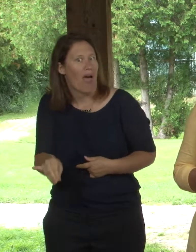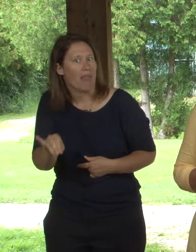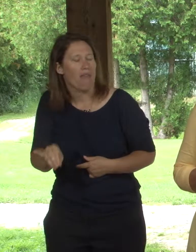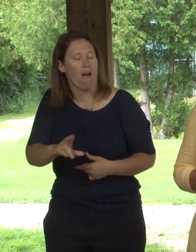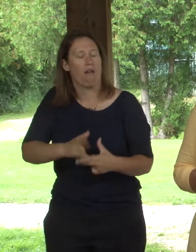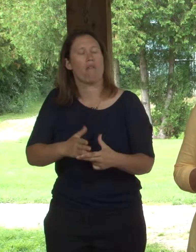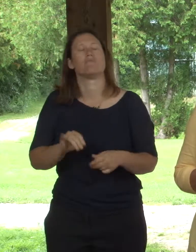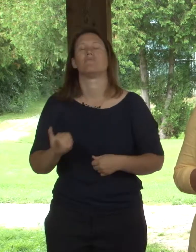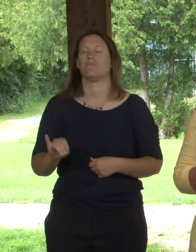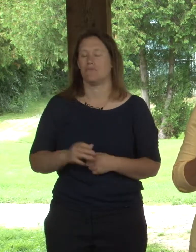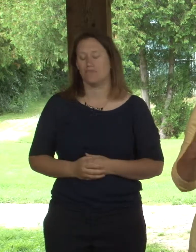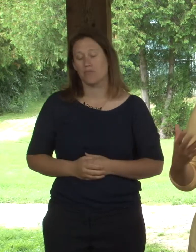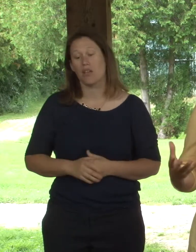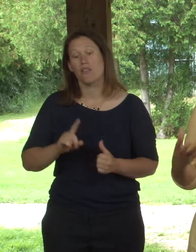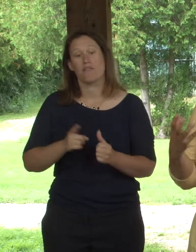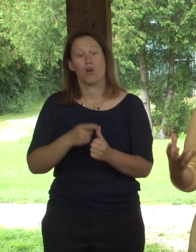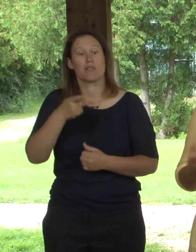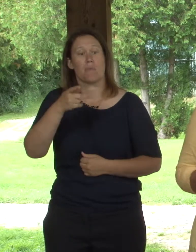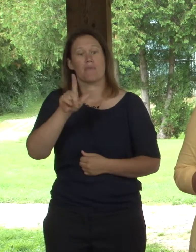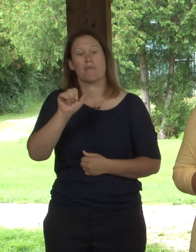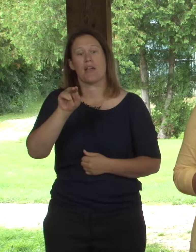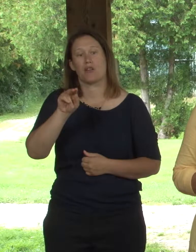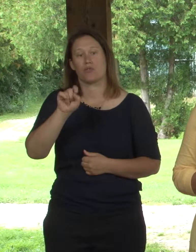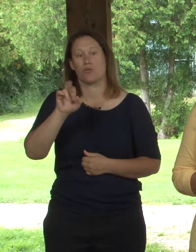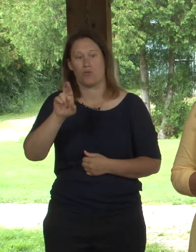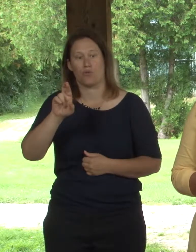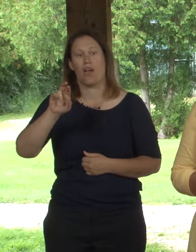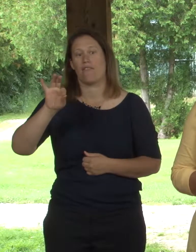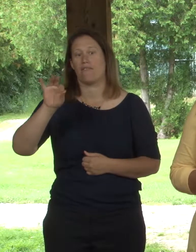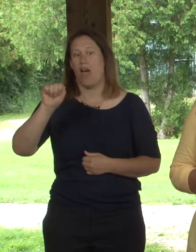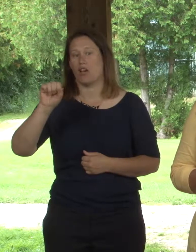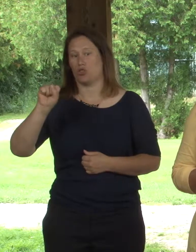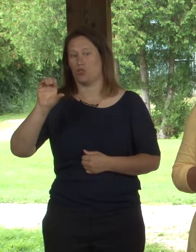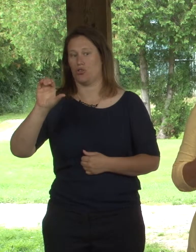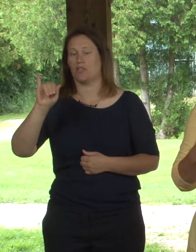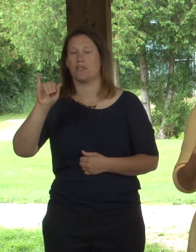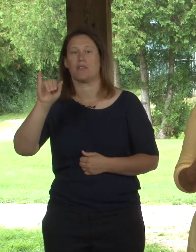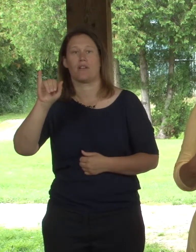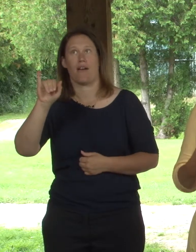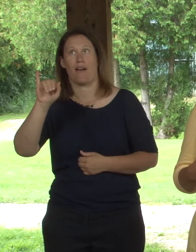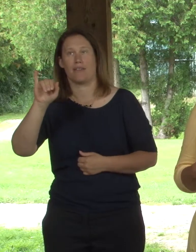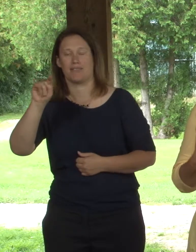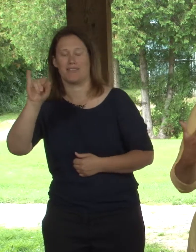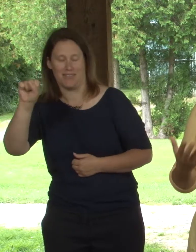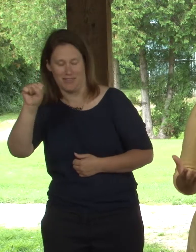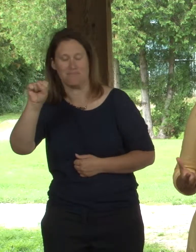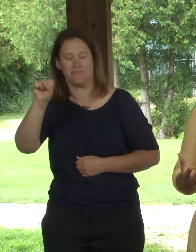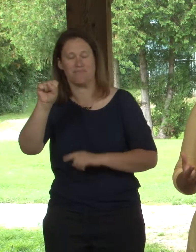plantar fasciitis, and this is a term that sometimes people may have heard of. And if we talk about things